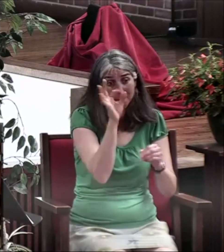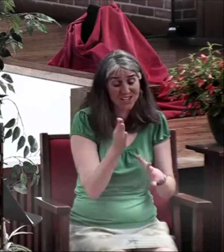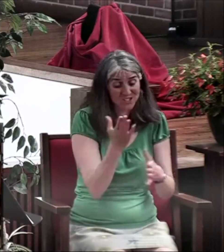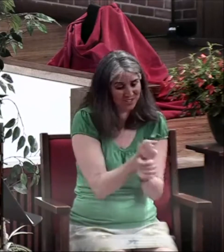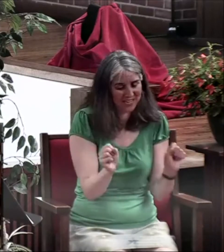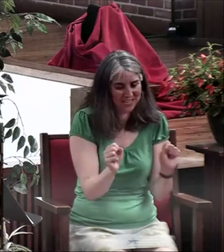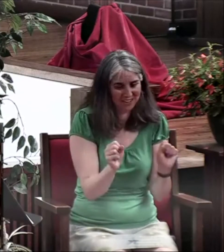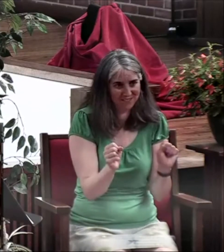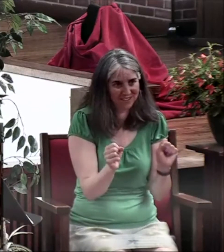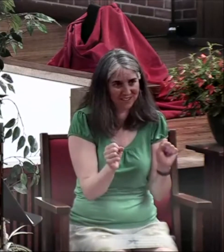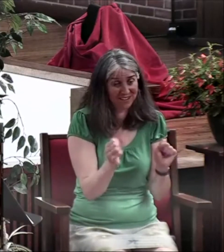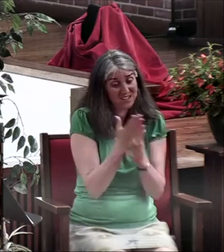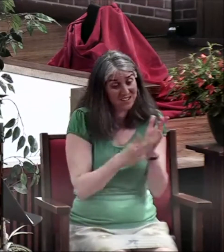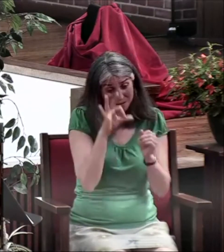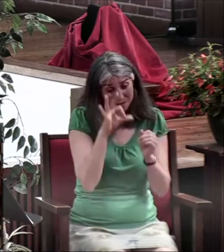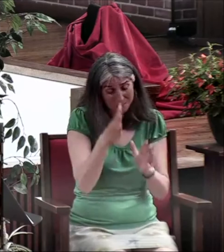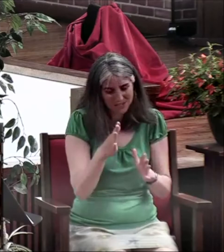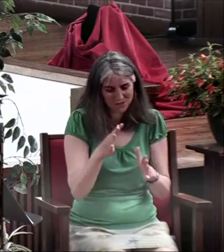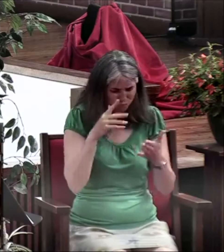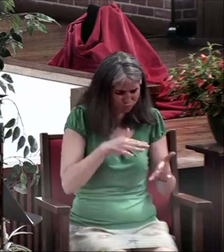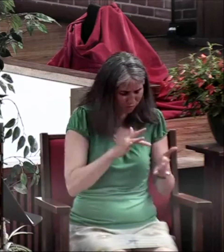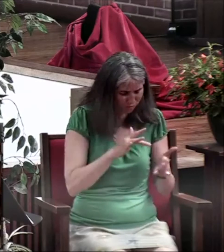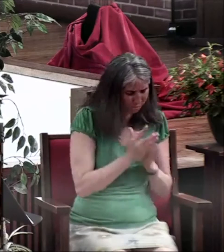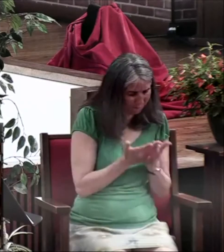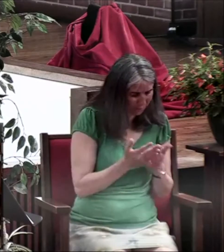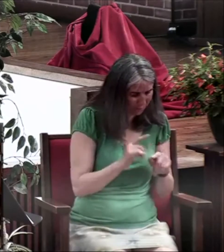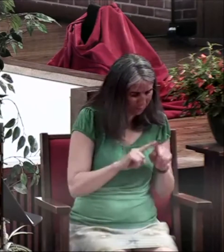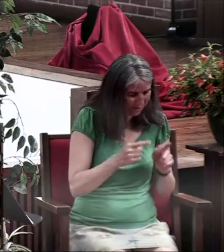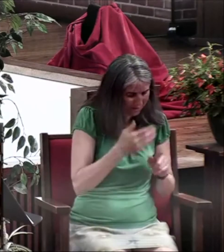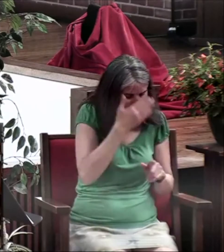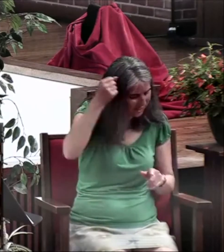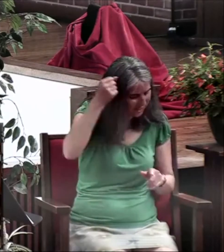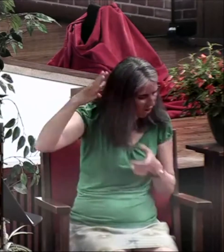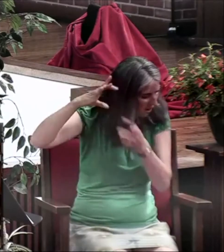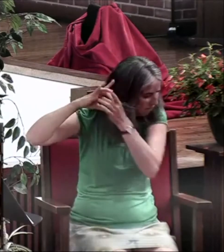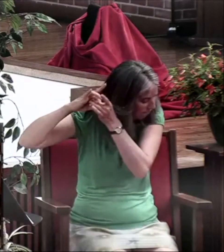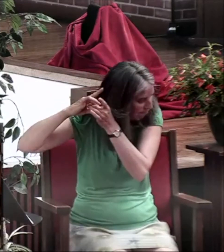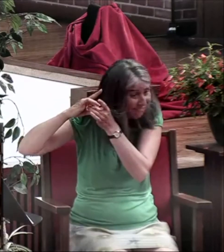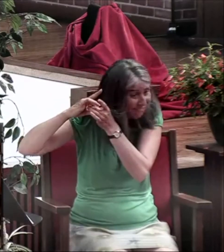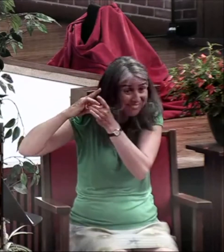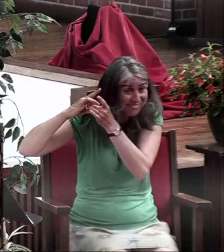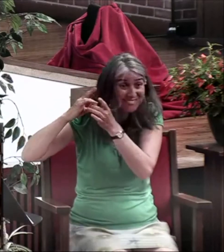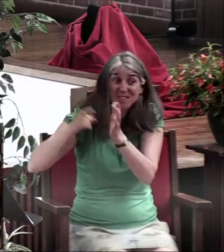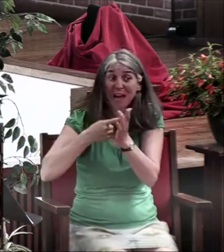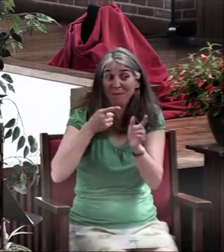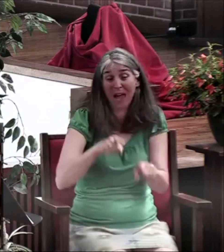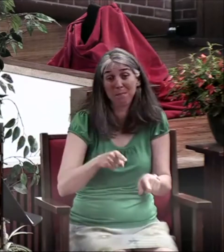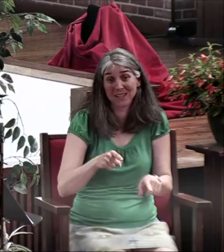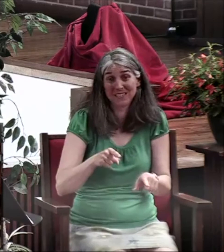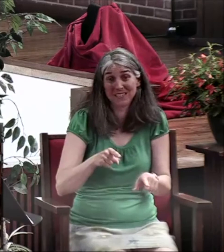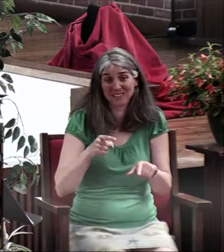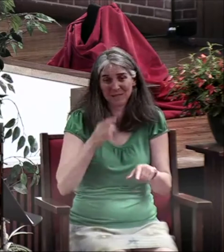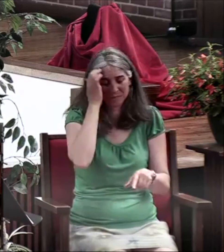get so wrapped up into studying the Scripture that we forget about the God of the Scripture. We can do all that. And let me